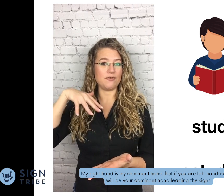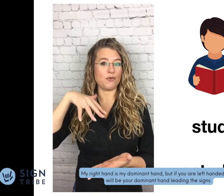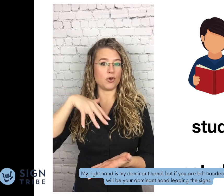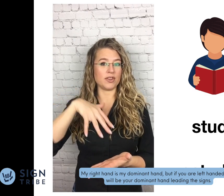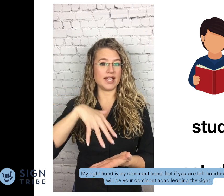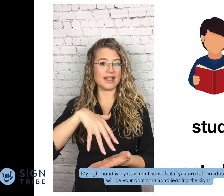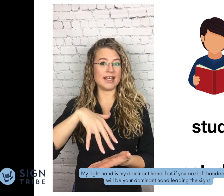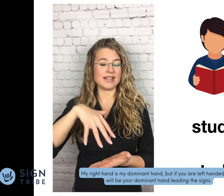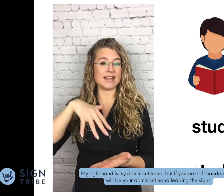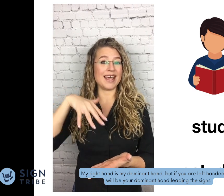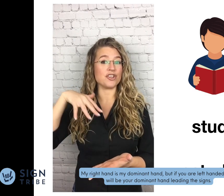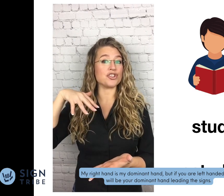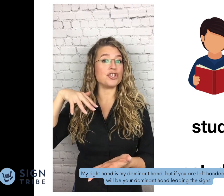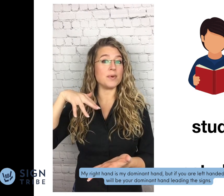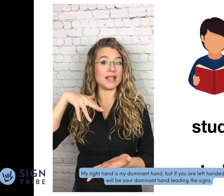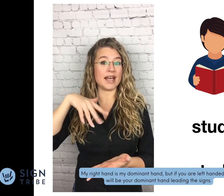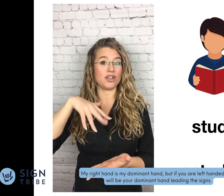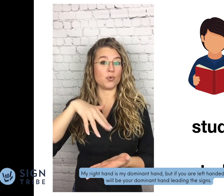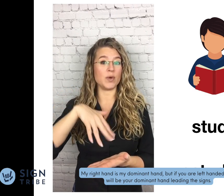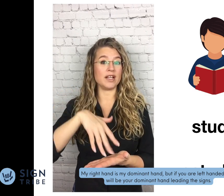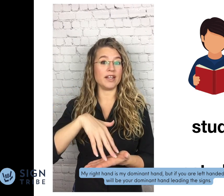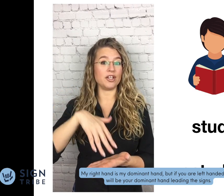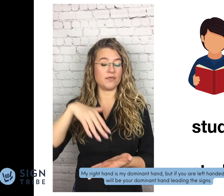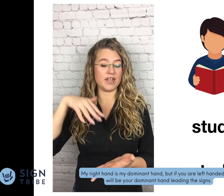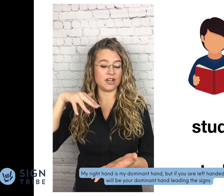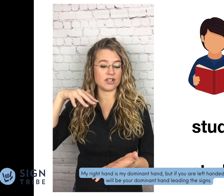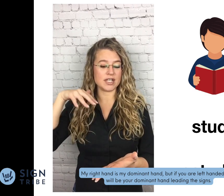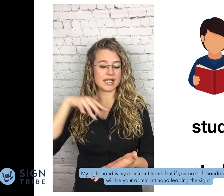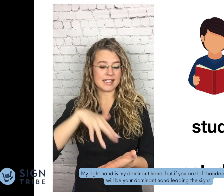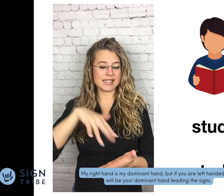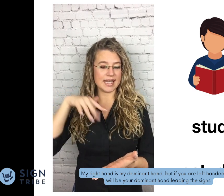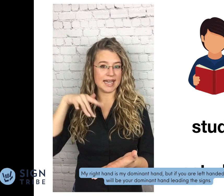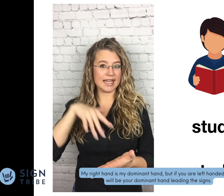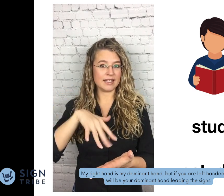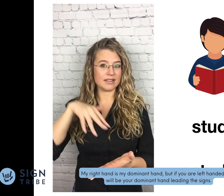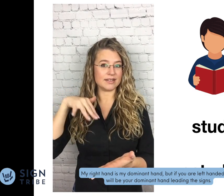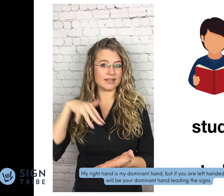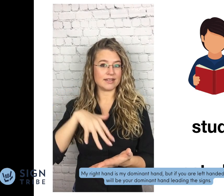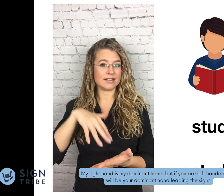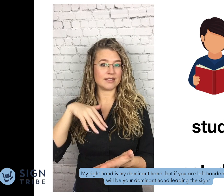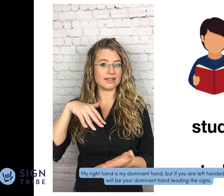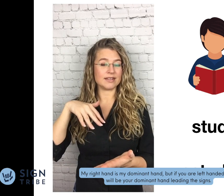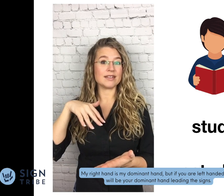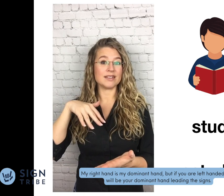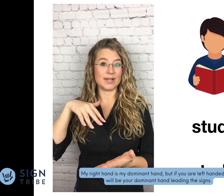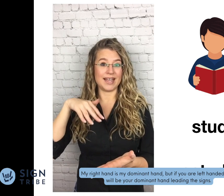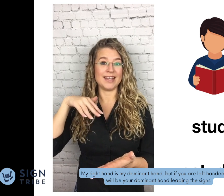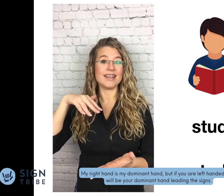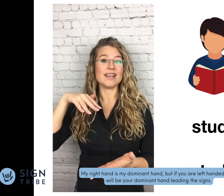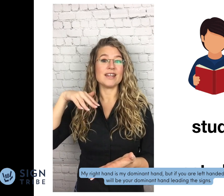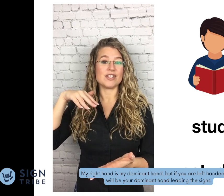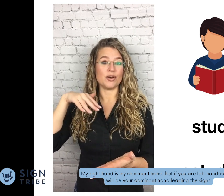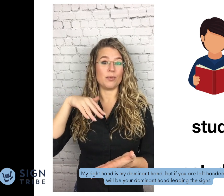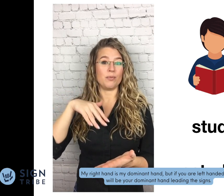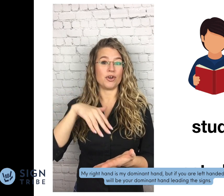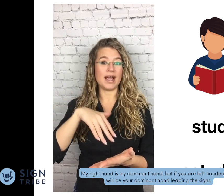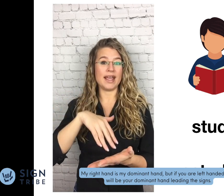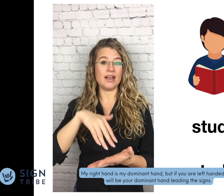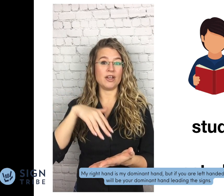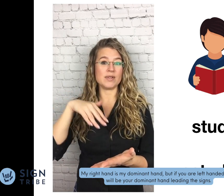forth like this. And as you're doing that, you're wiggling your fingers. Study. Okay, so your hand goes up